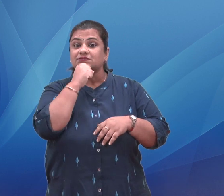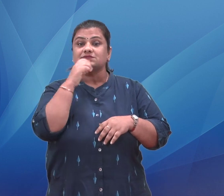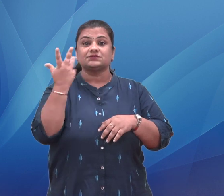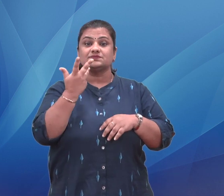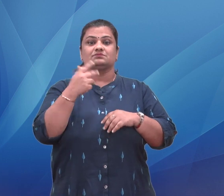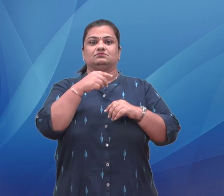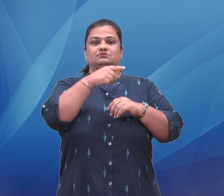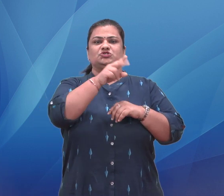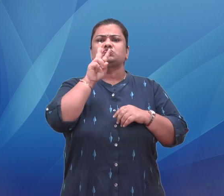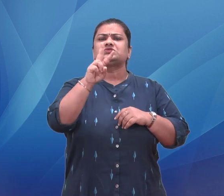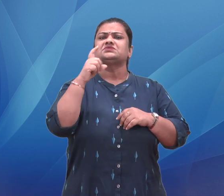the Nationals last month.